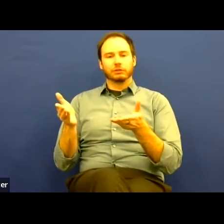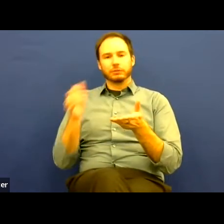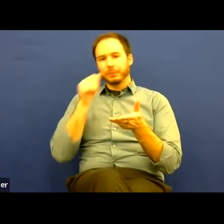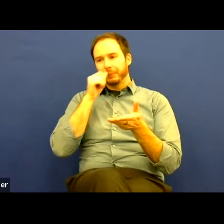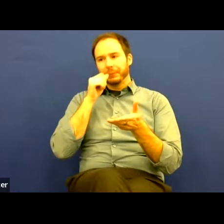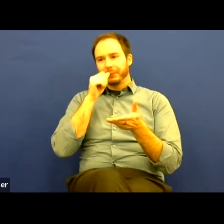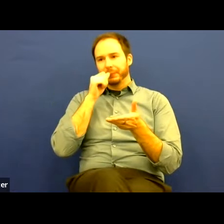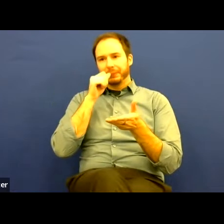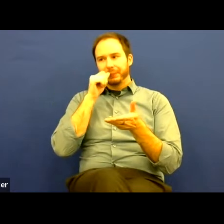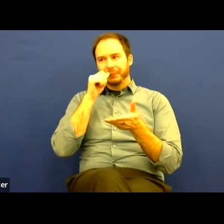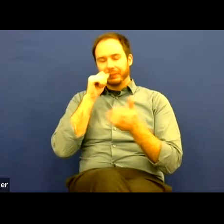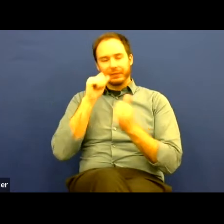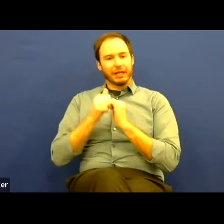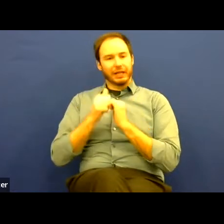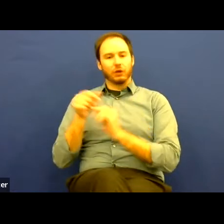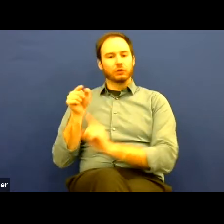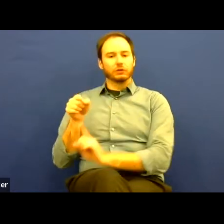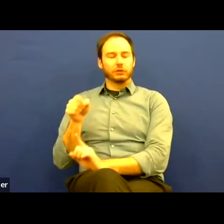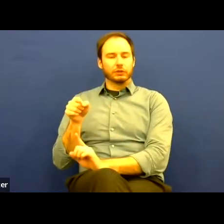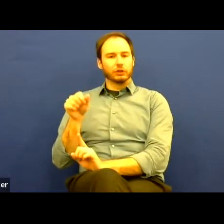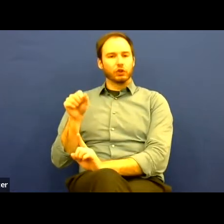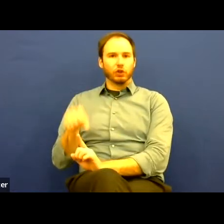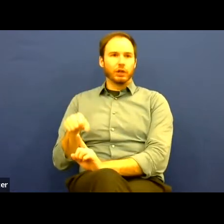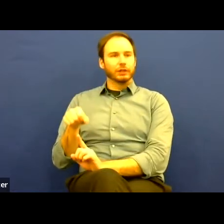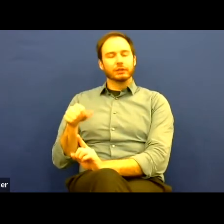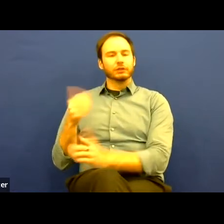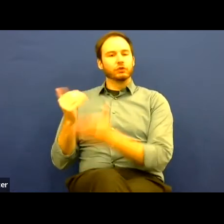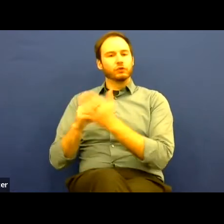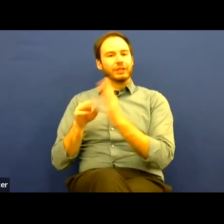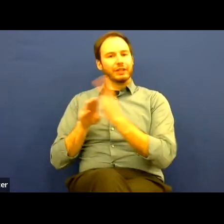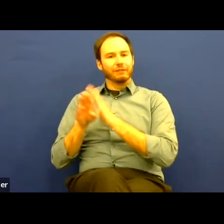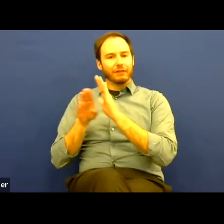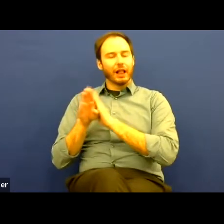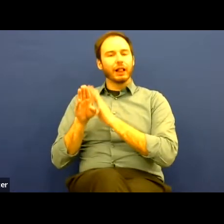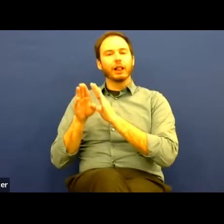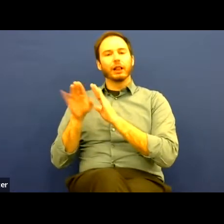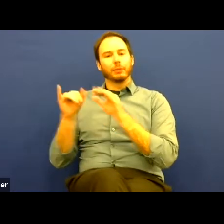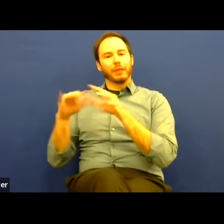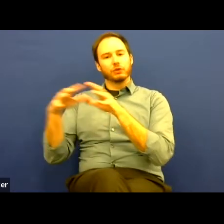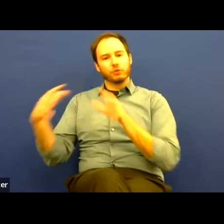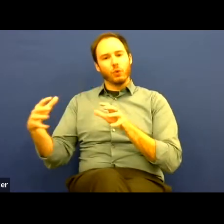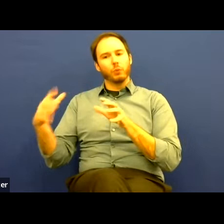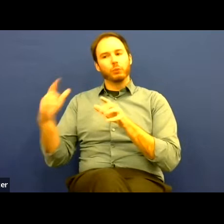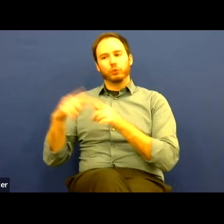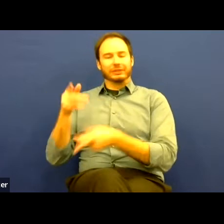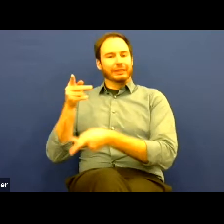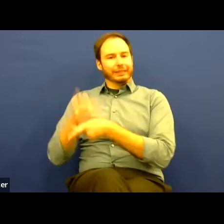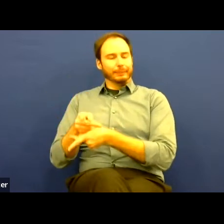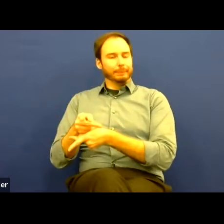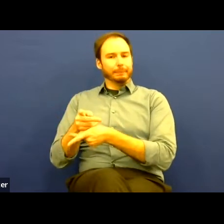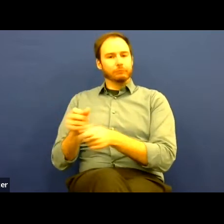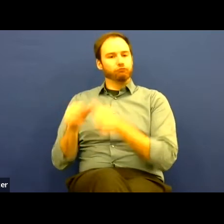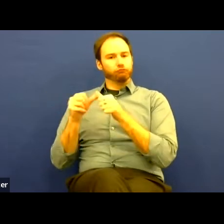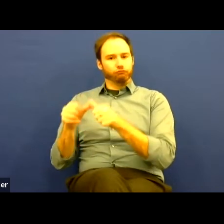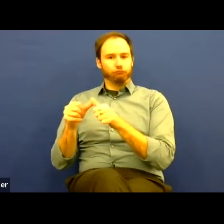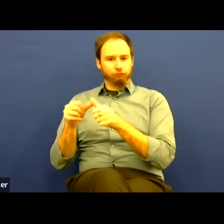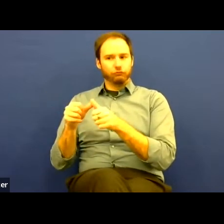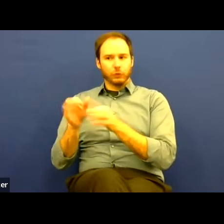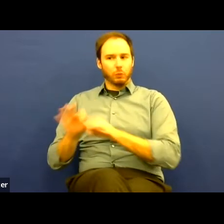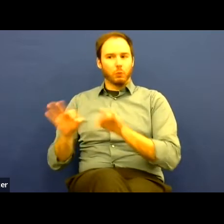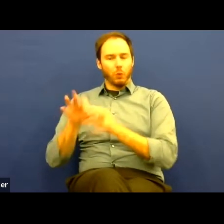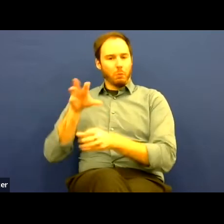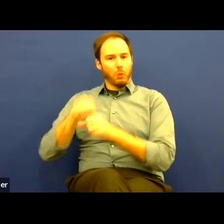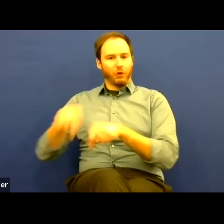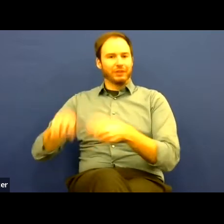additional ways that they might be able to redevelop the dome so as to keep it an asset for the